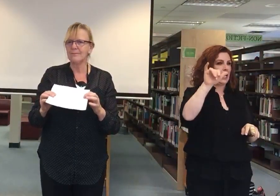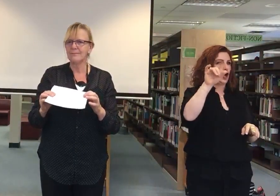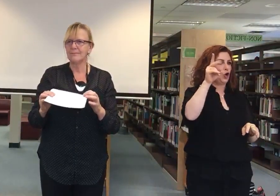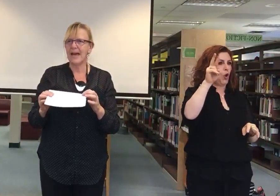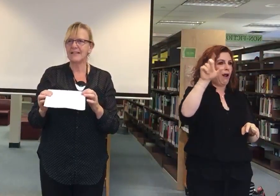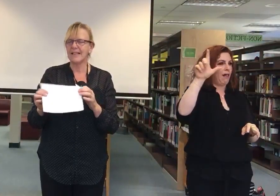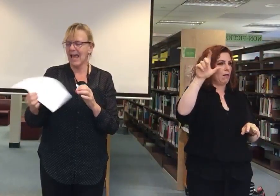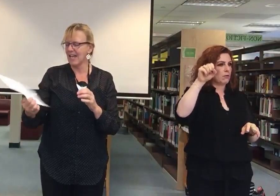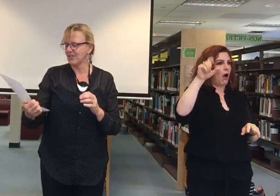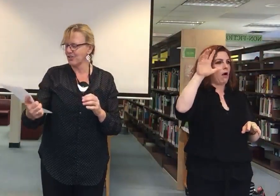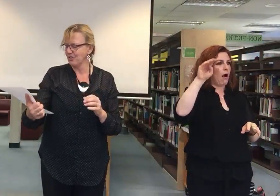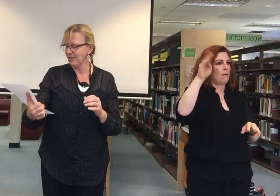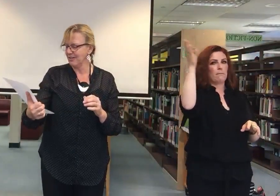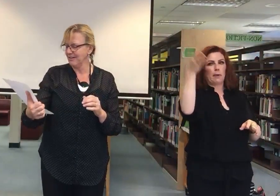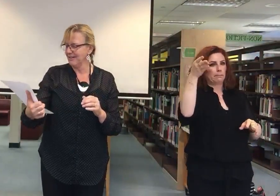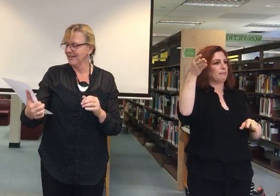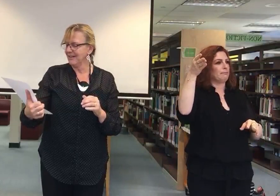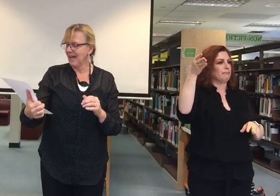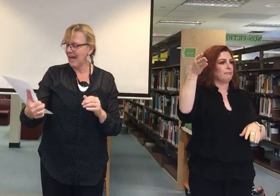tinyurl.com